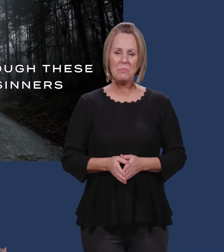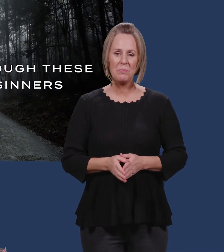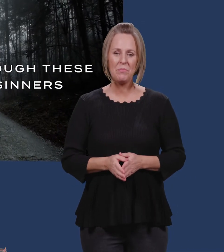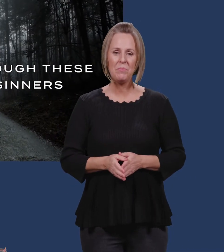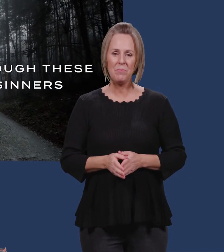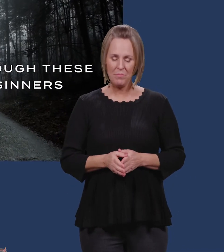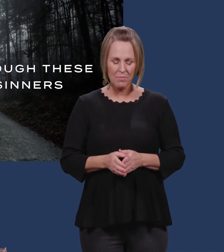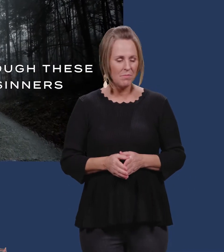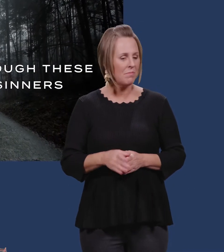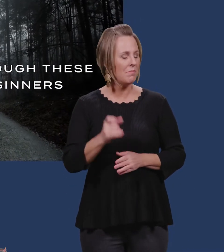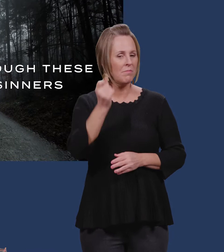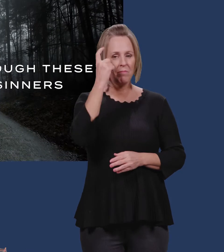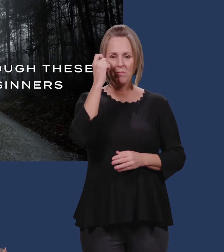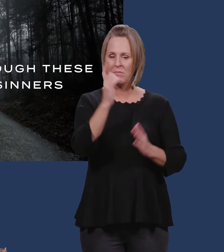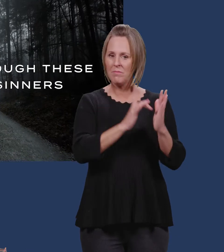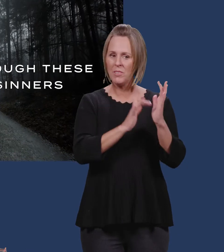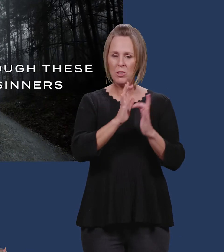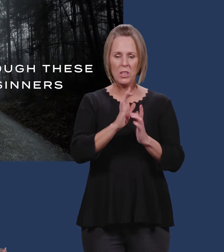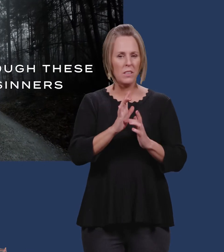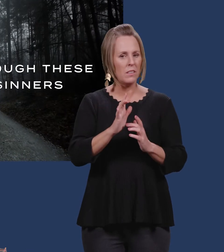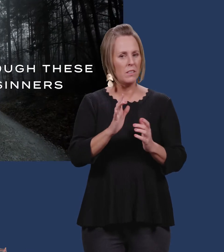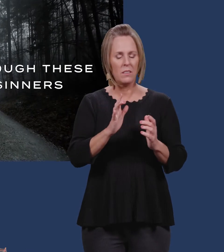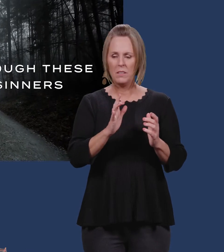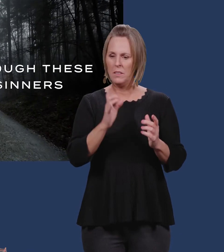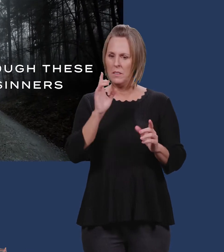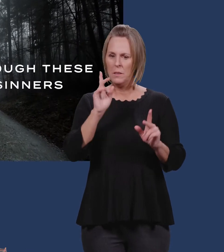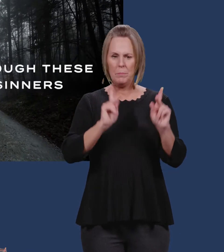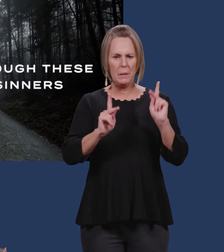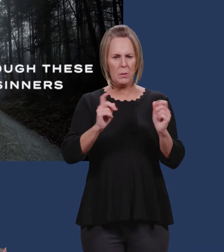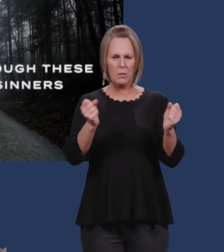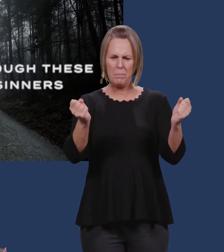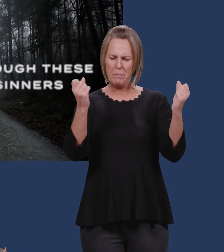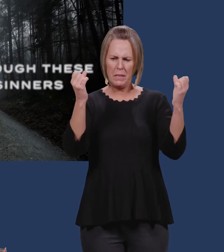He made it through these attacks by sinners.